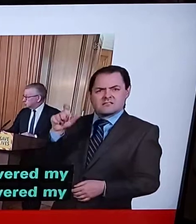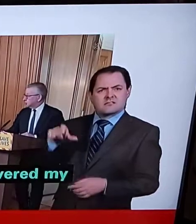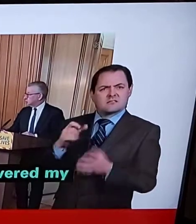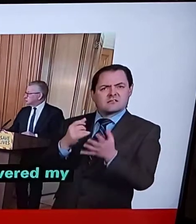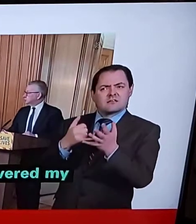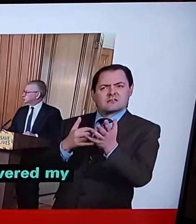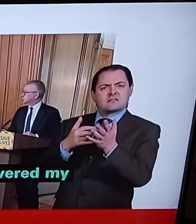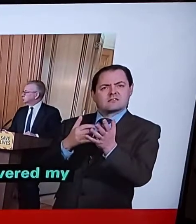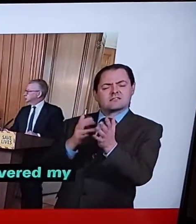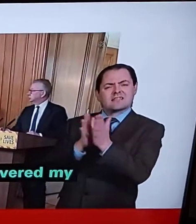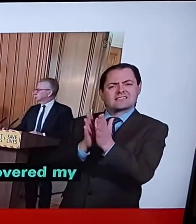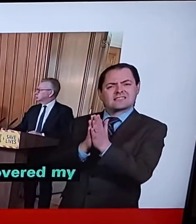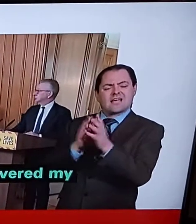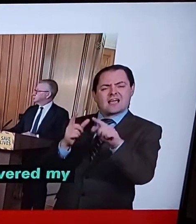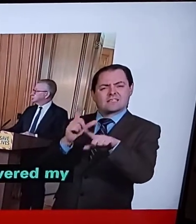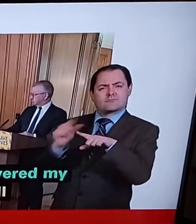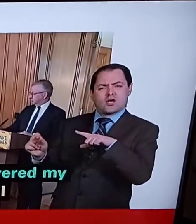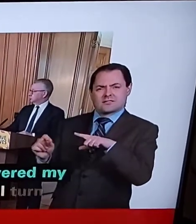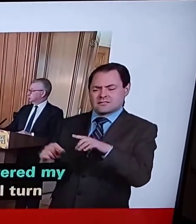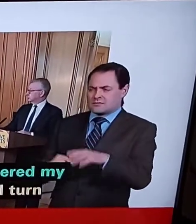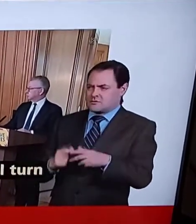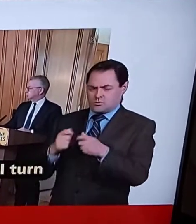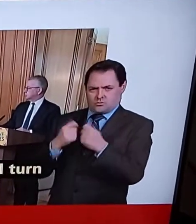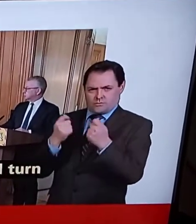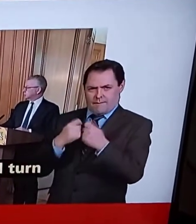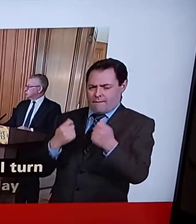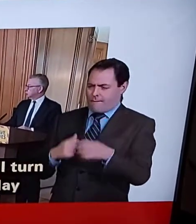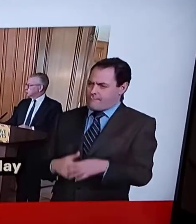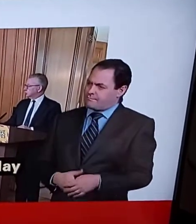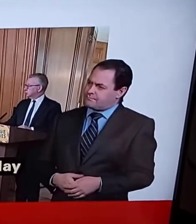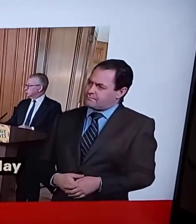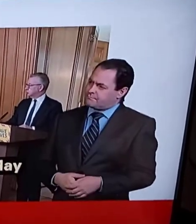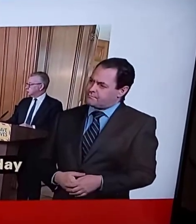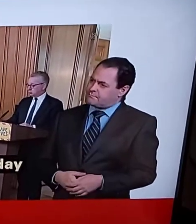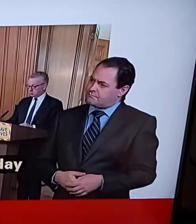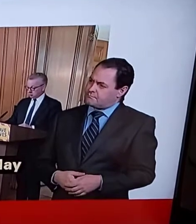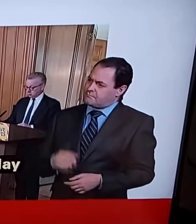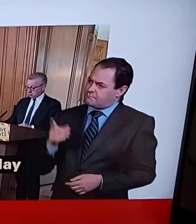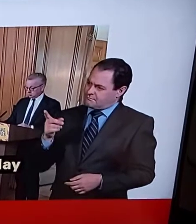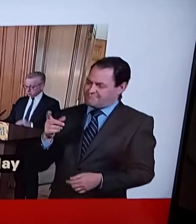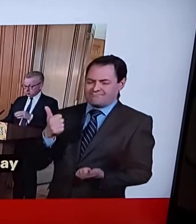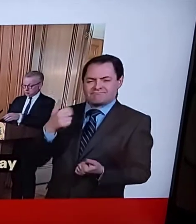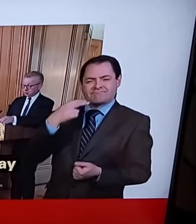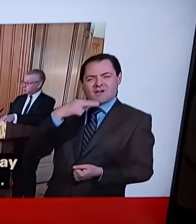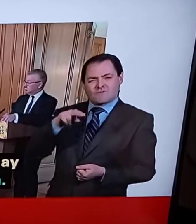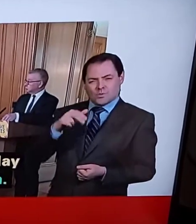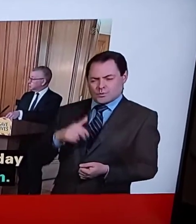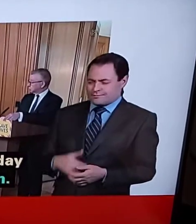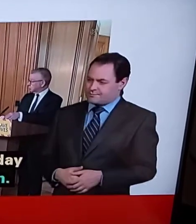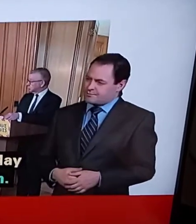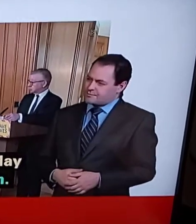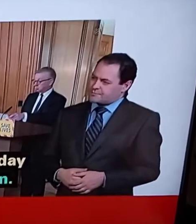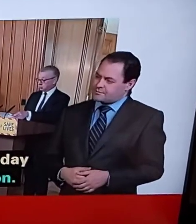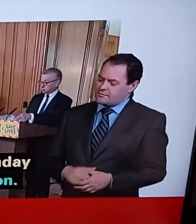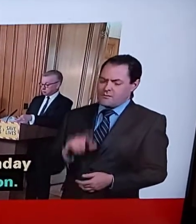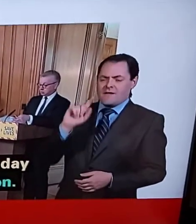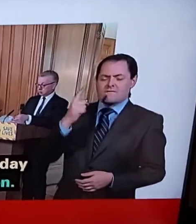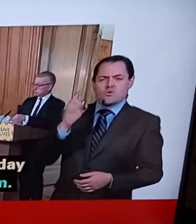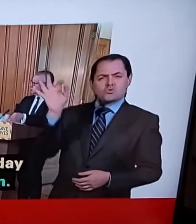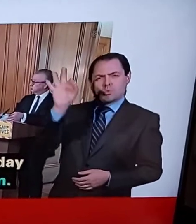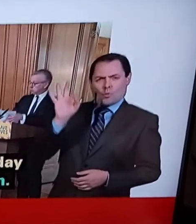Express now. Good afternoon. To begin with, could you give us